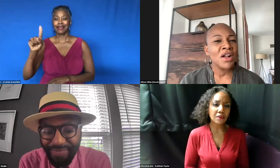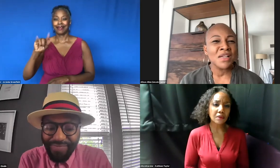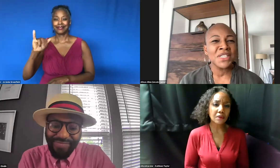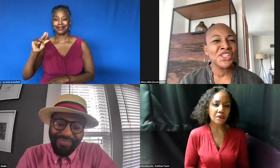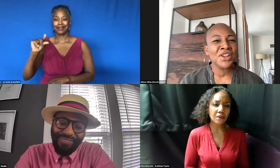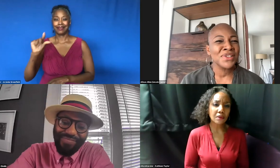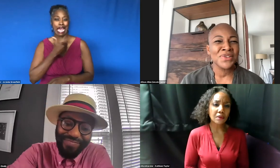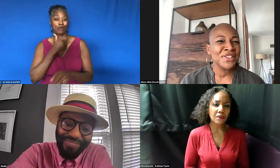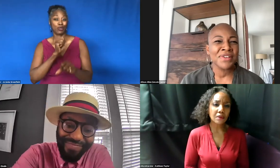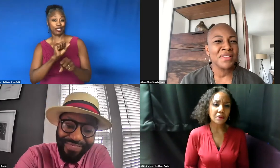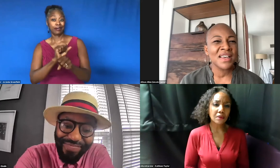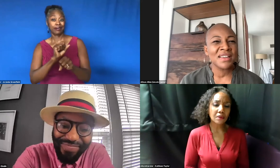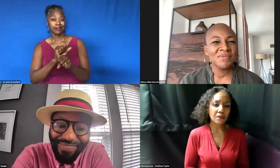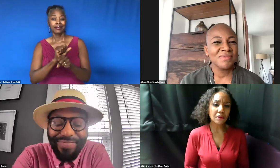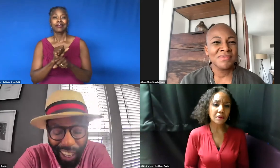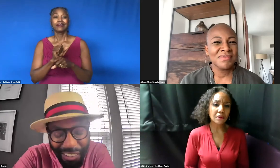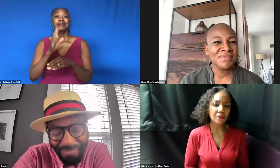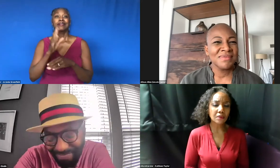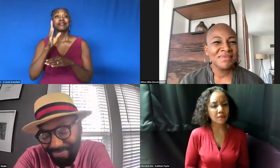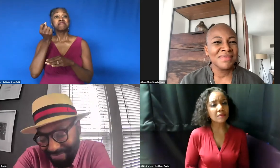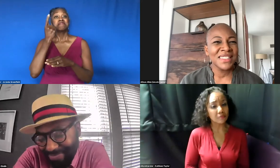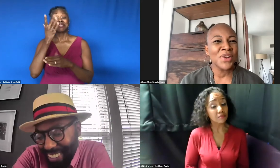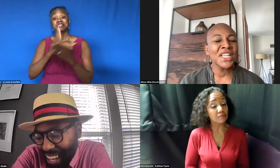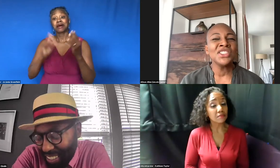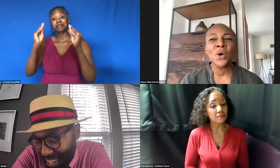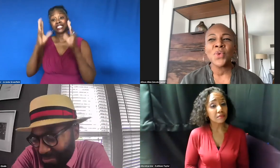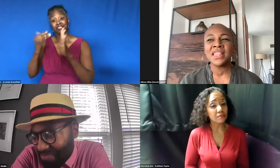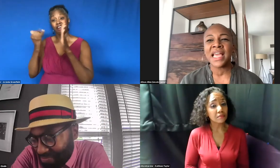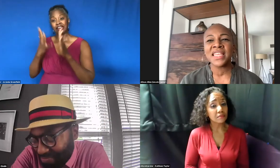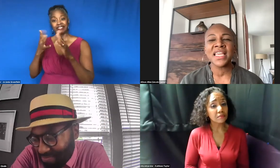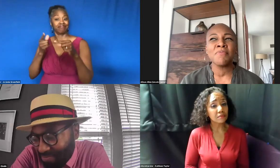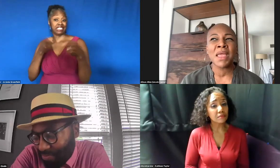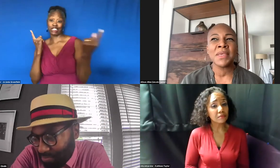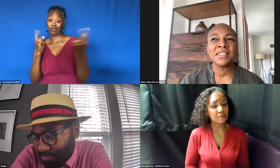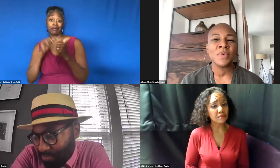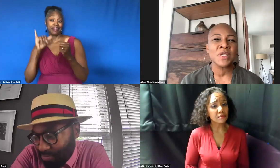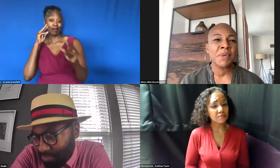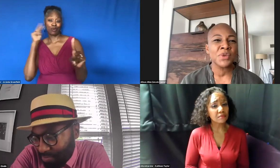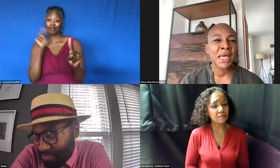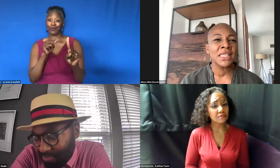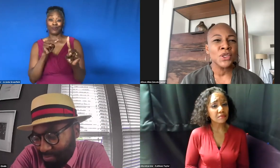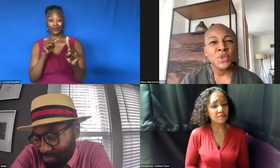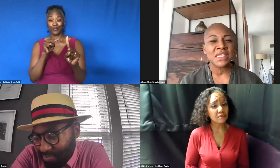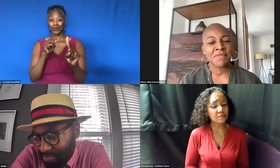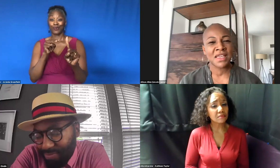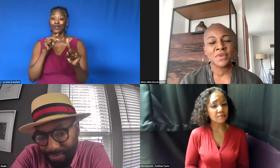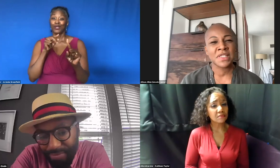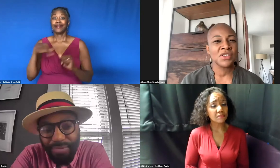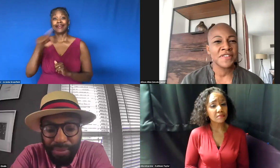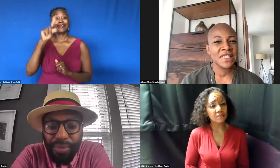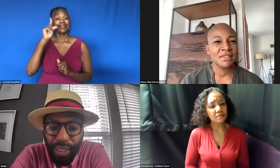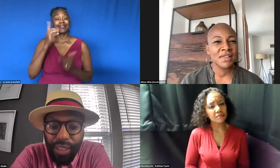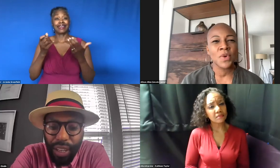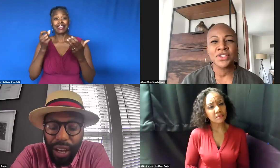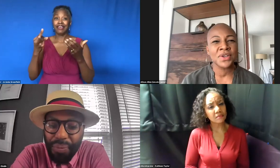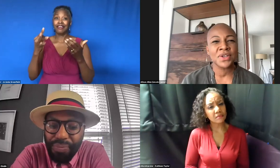there are some teaching artists who disagree with that. Yeah. You know, and think maybe in some respects you might lose something as a result